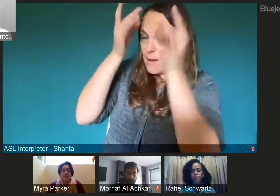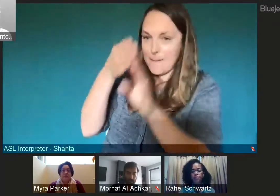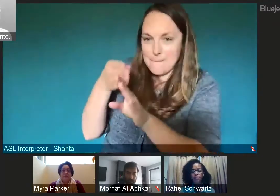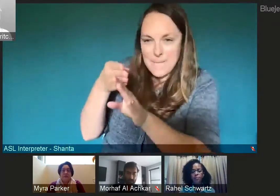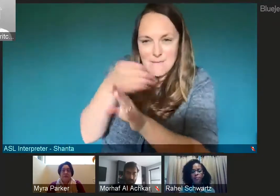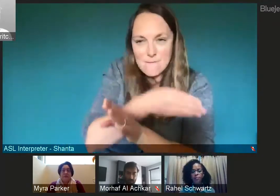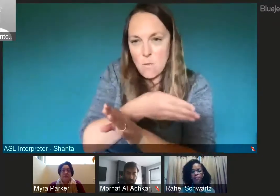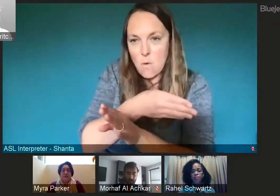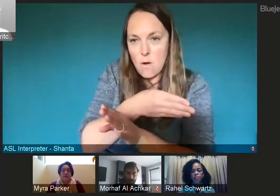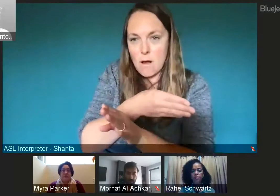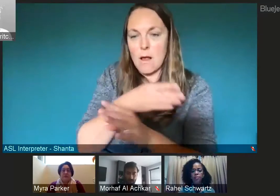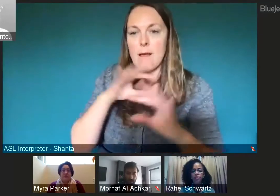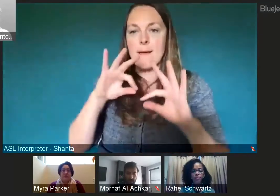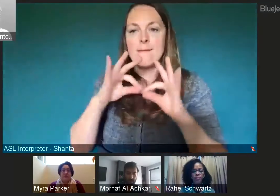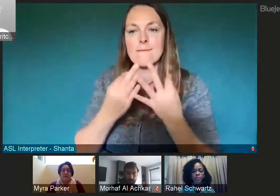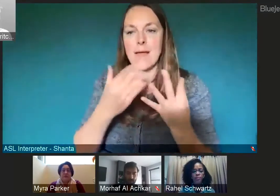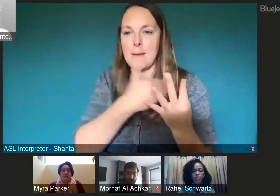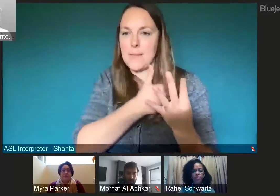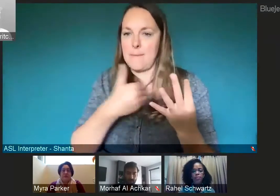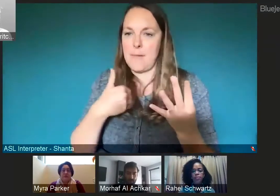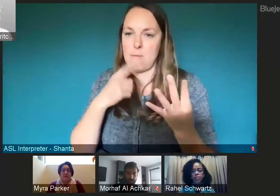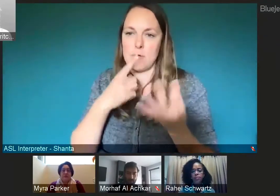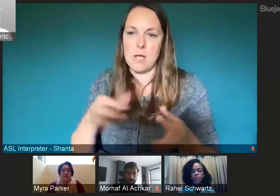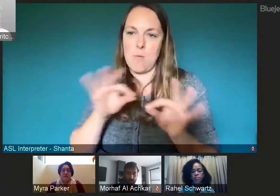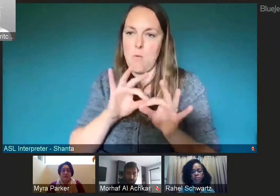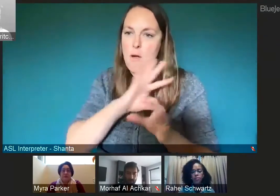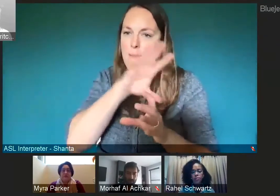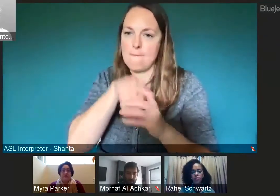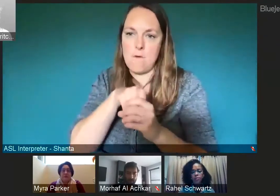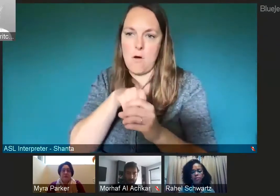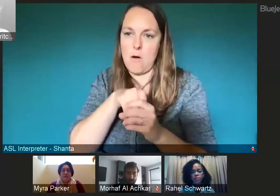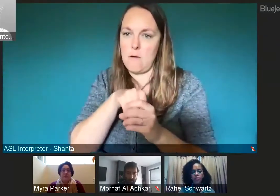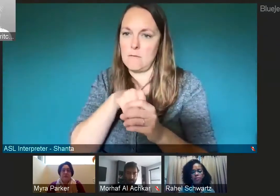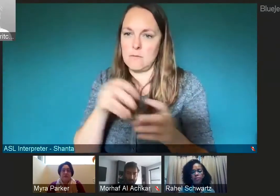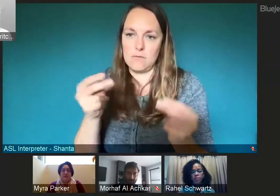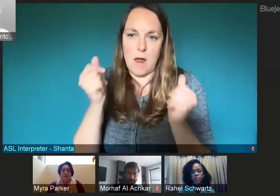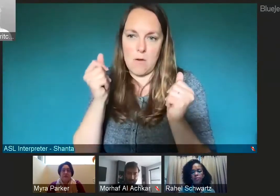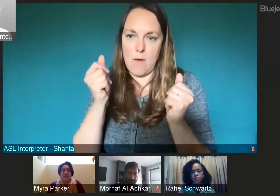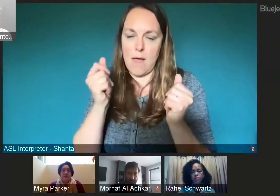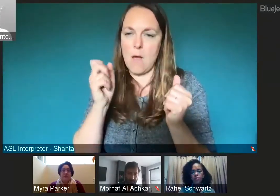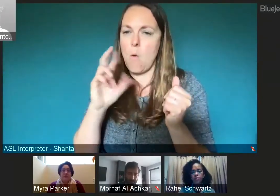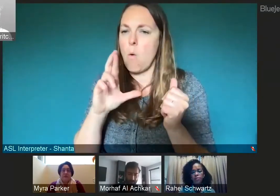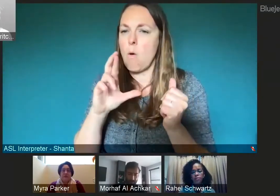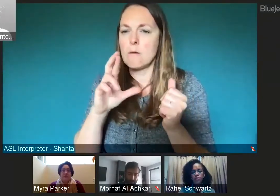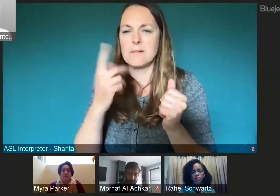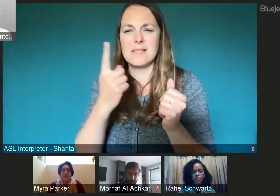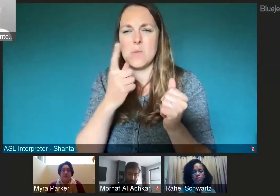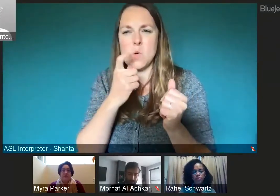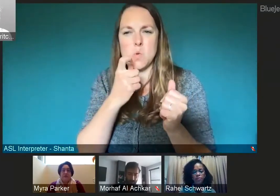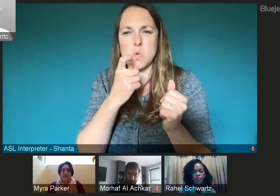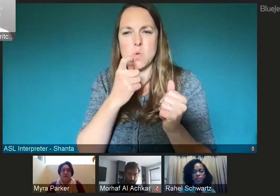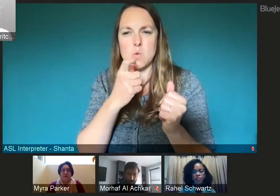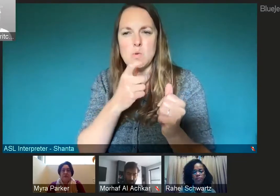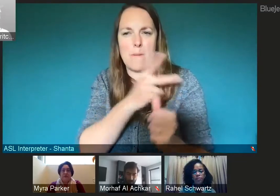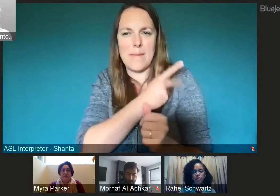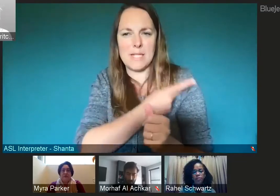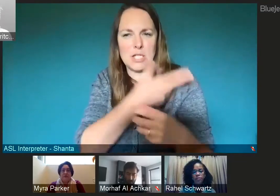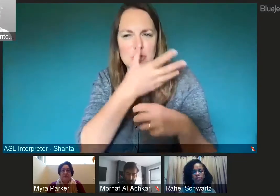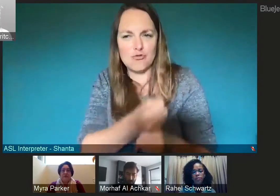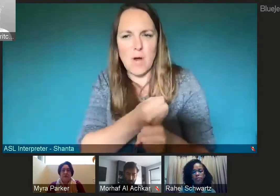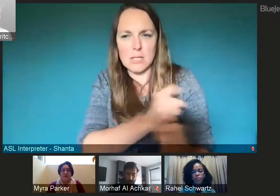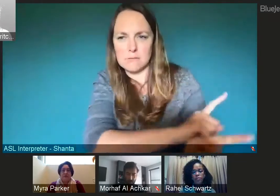diagnosis, family members very important to be there right away, or a trusted person for that particular